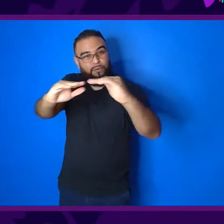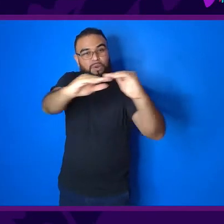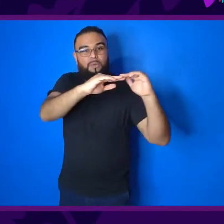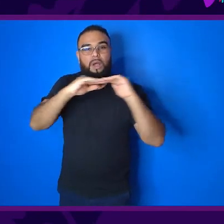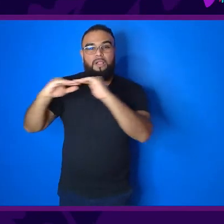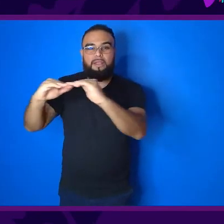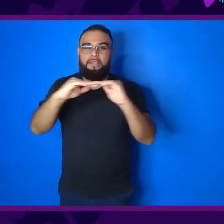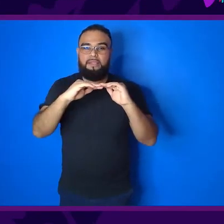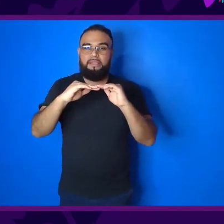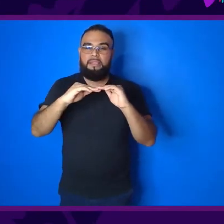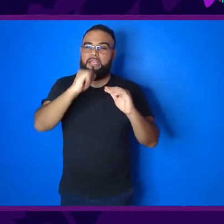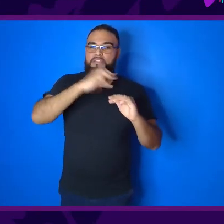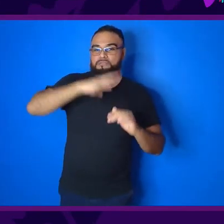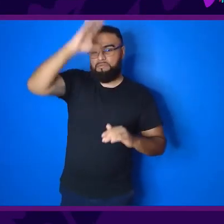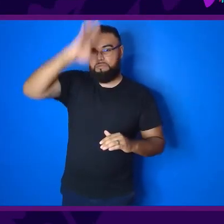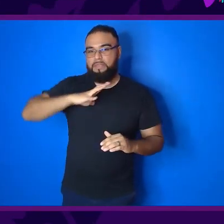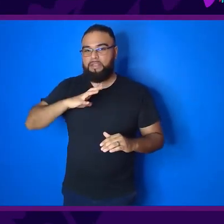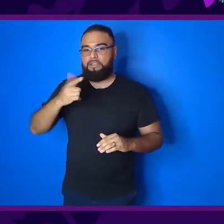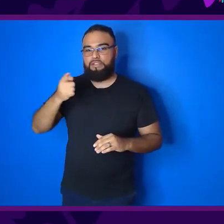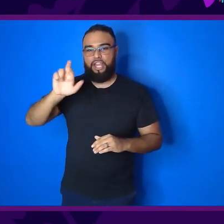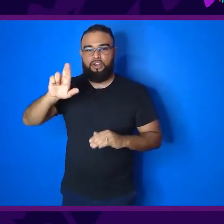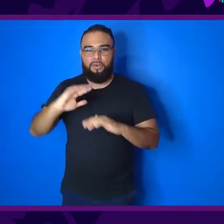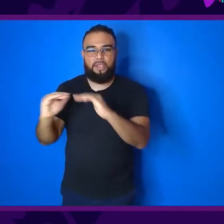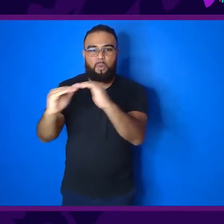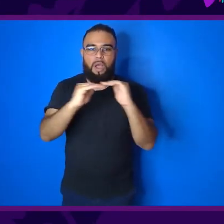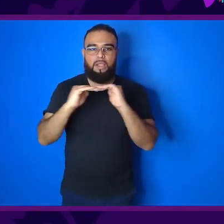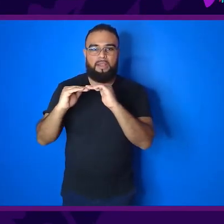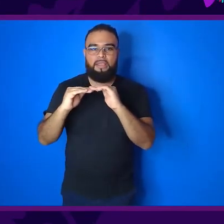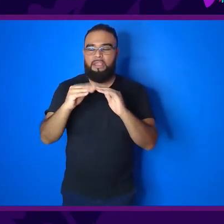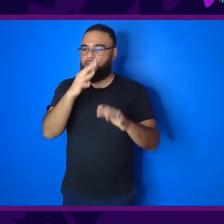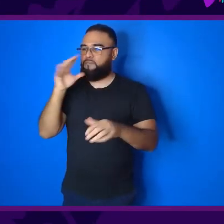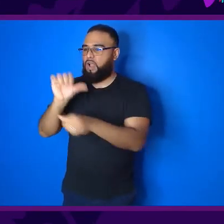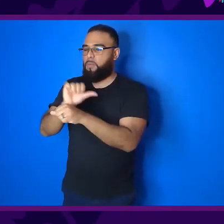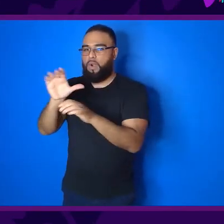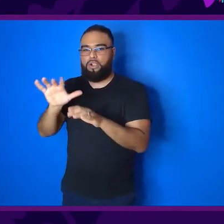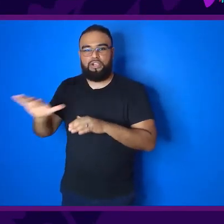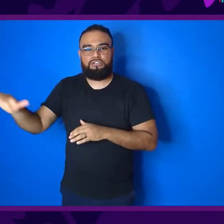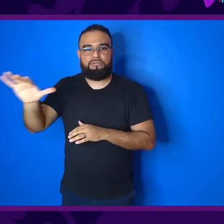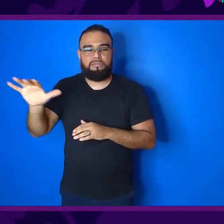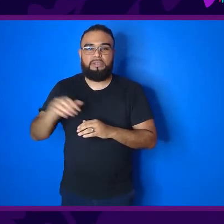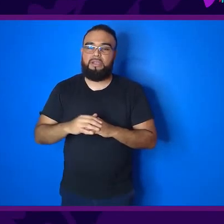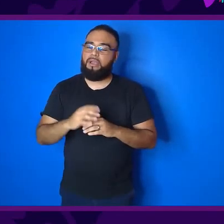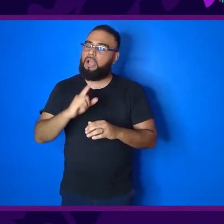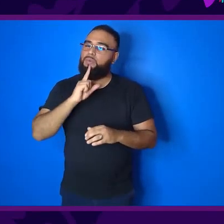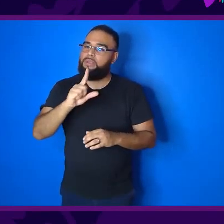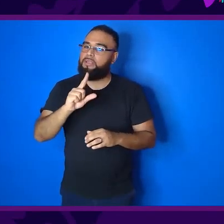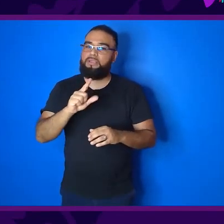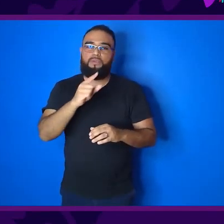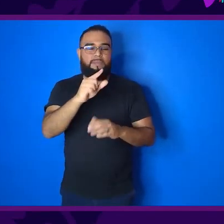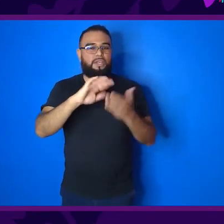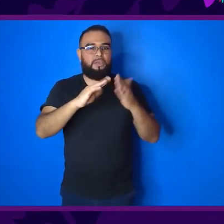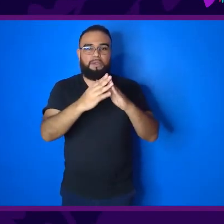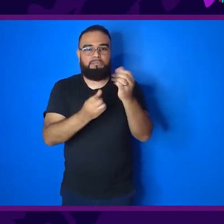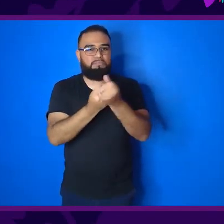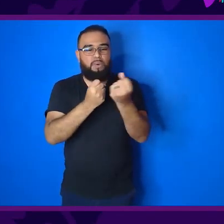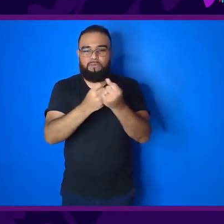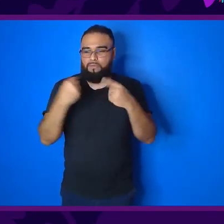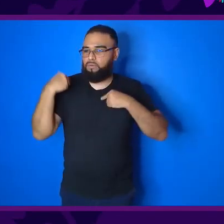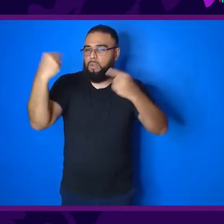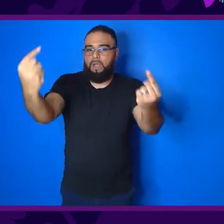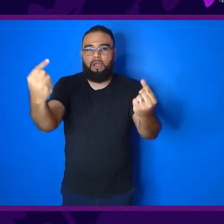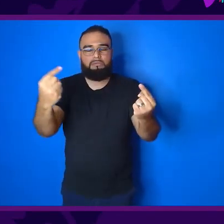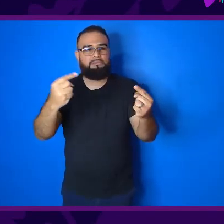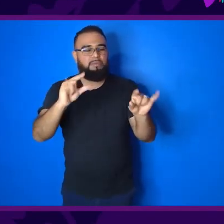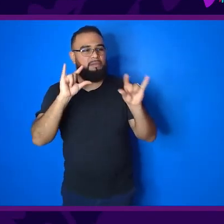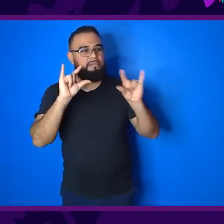been unbelievable. You've been a guiding light for me for so long. I love you and respect you. You are the inspiration for me in so many ways. I marched with you